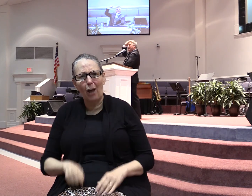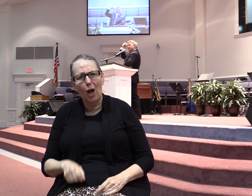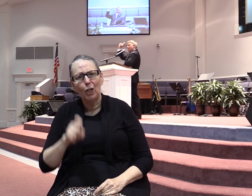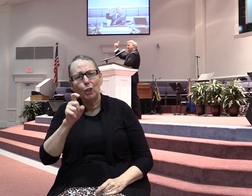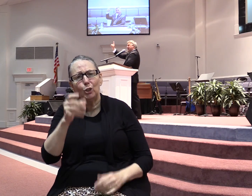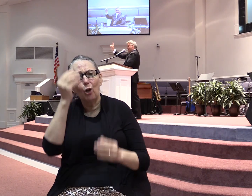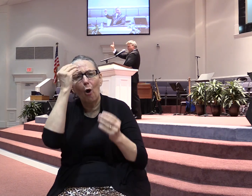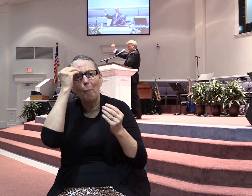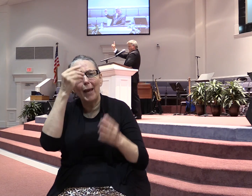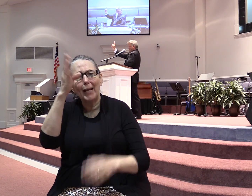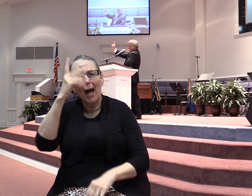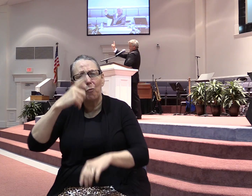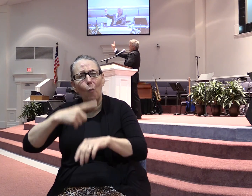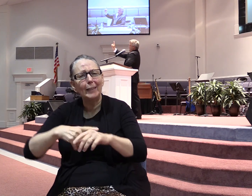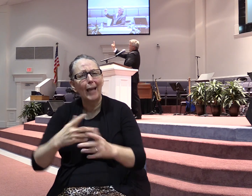obeyed me this one time,